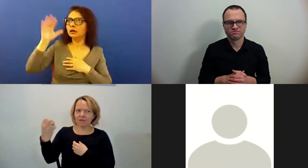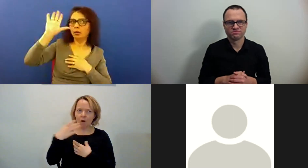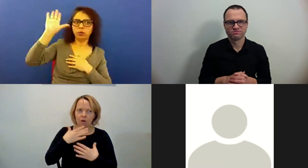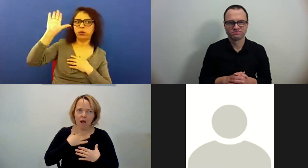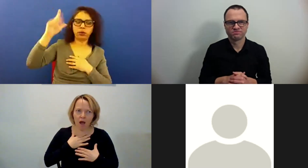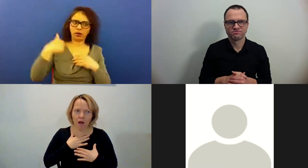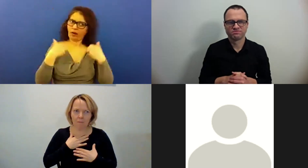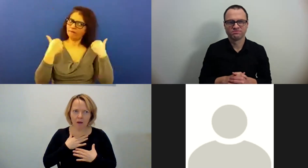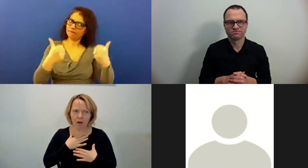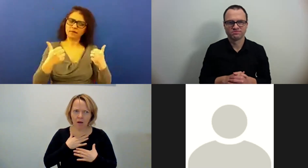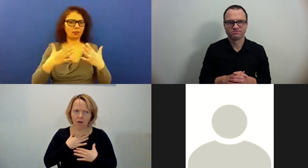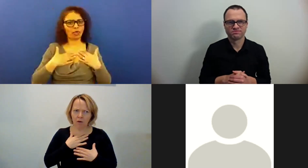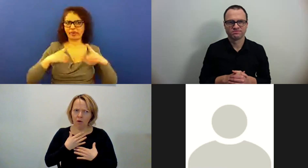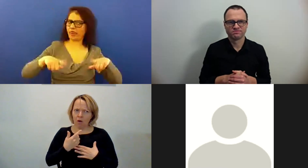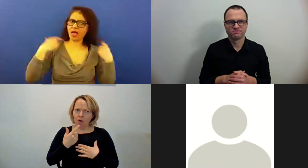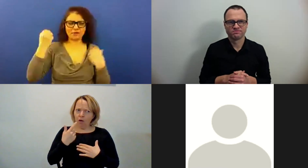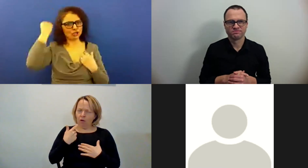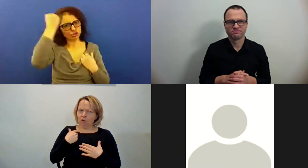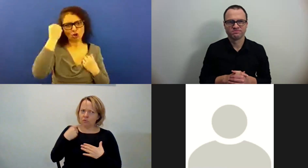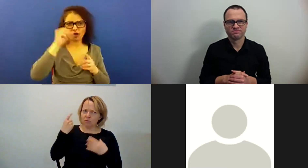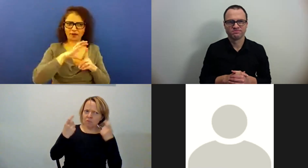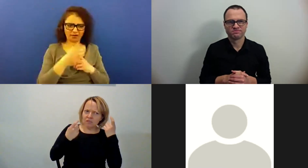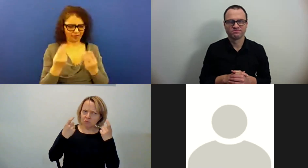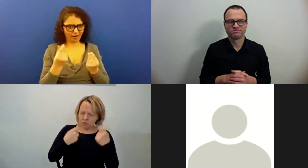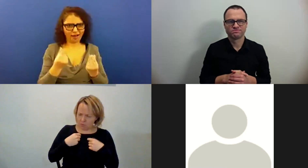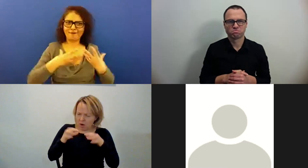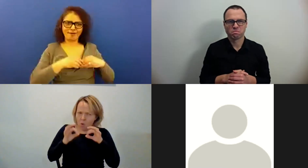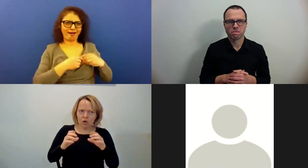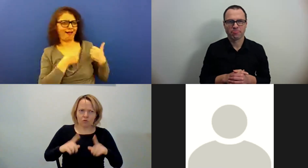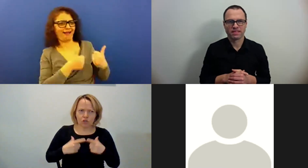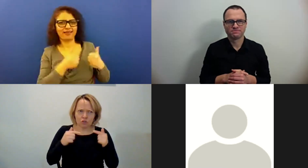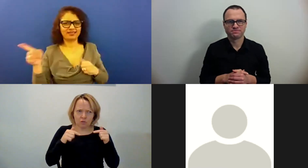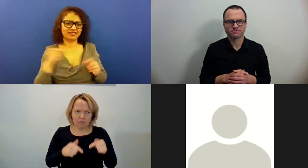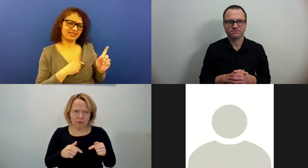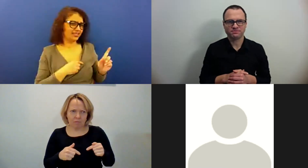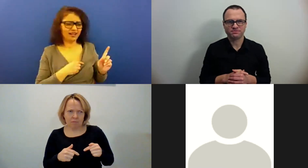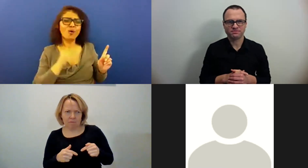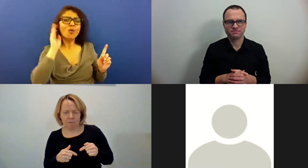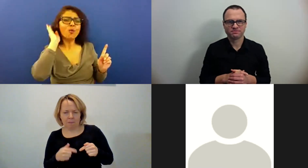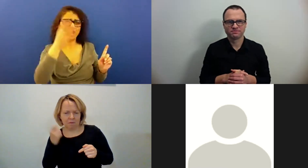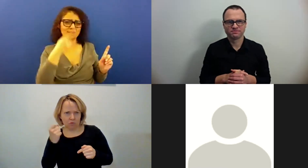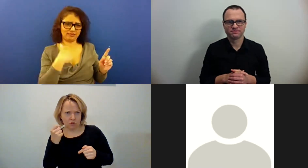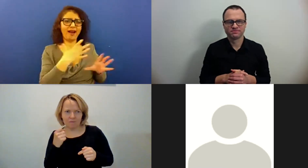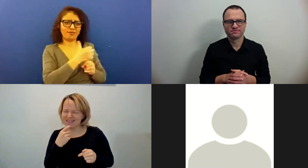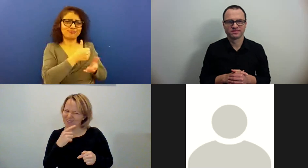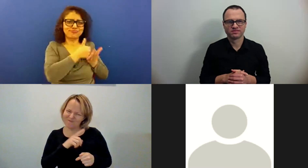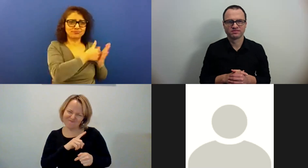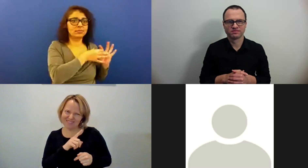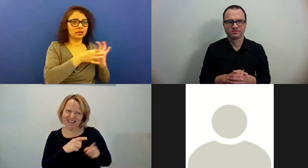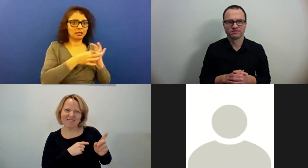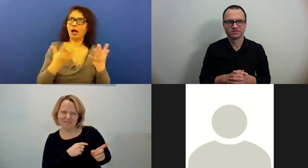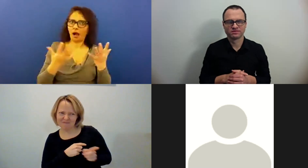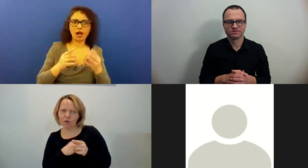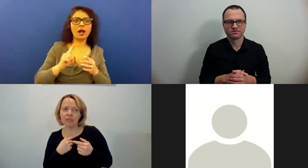you have no future in Kosovo, girl. This life's bad here. Come. In Switzerland, you have many more opportunities.